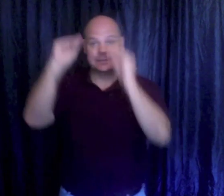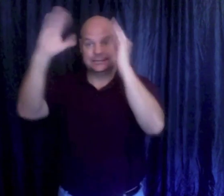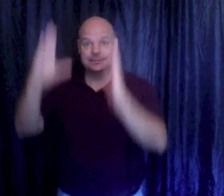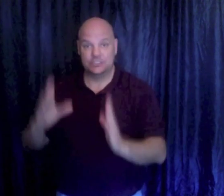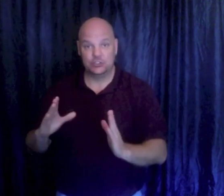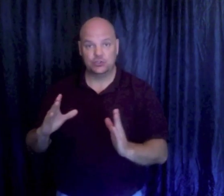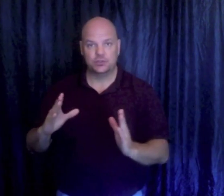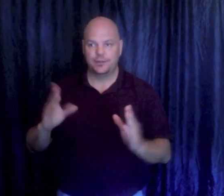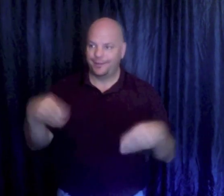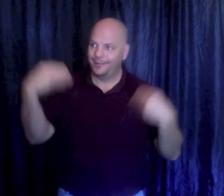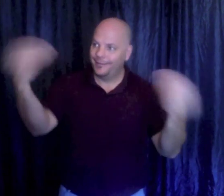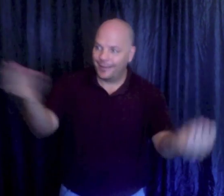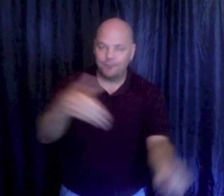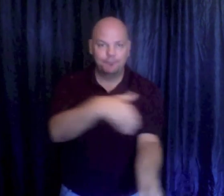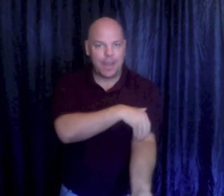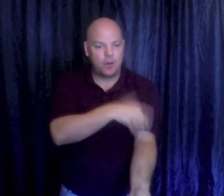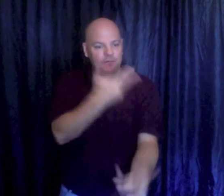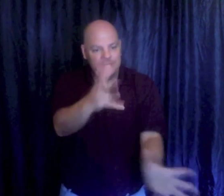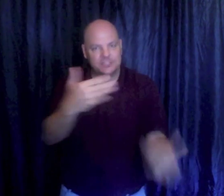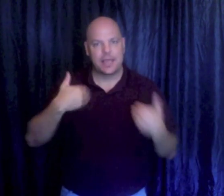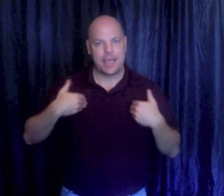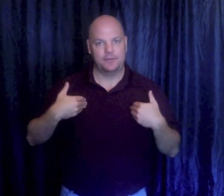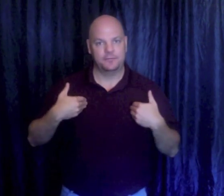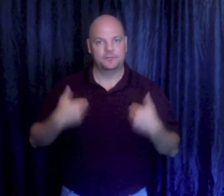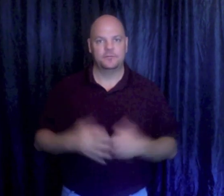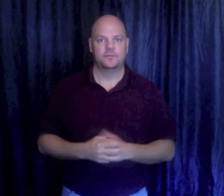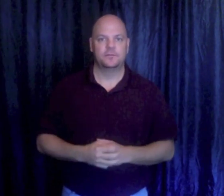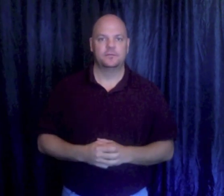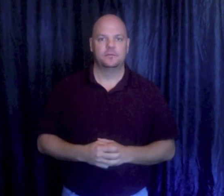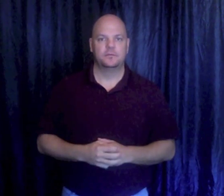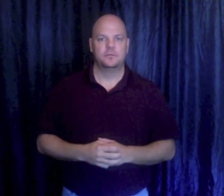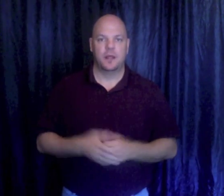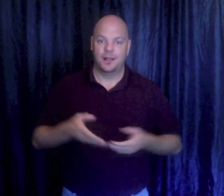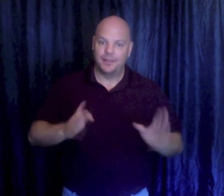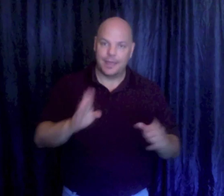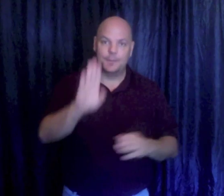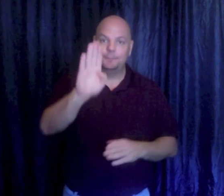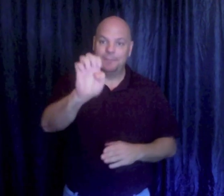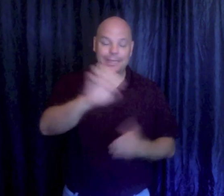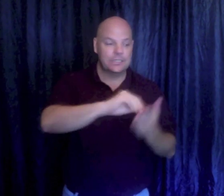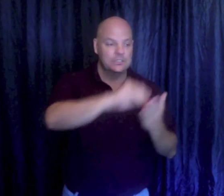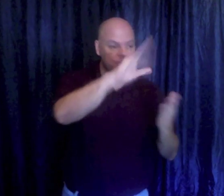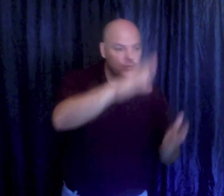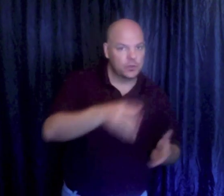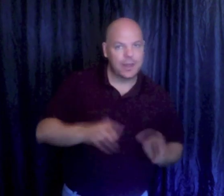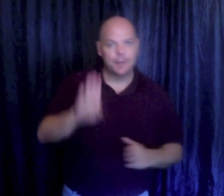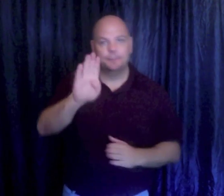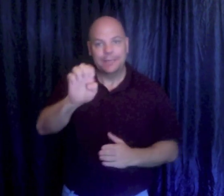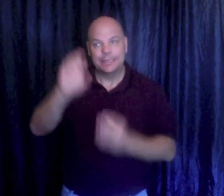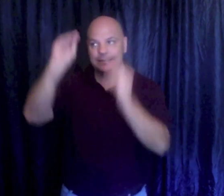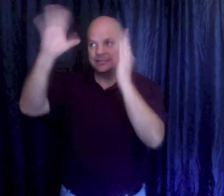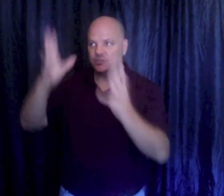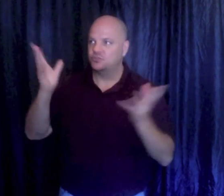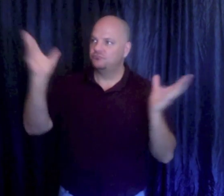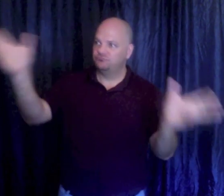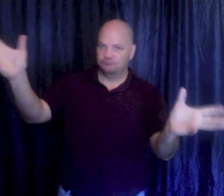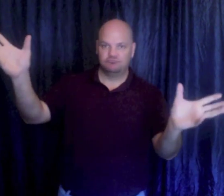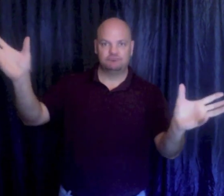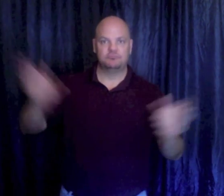power that they already have. Let them be the student. Let them be the teacher. And be able to show